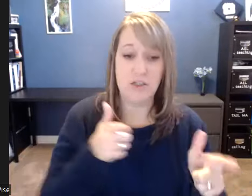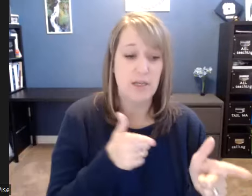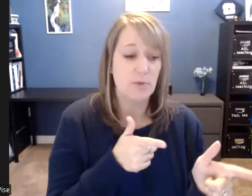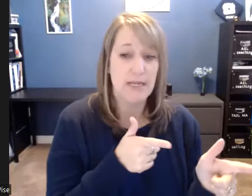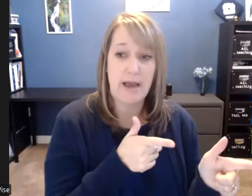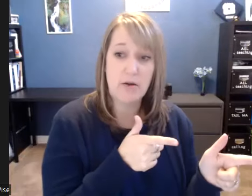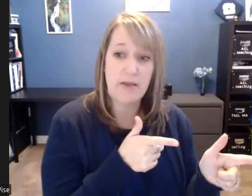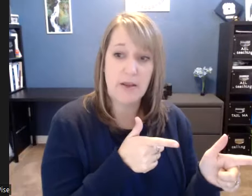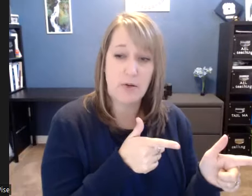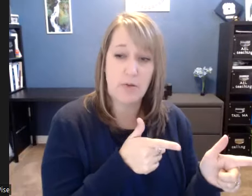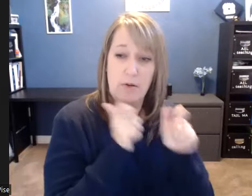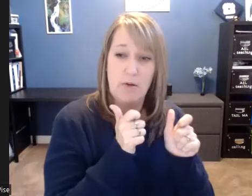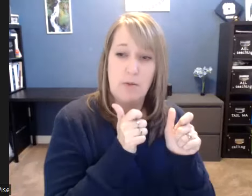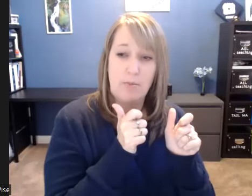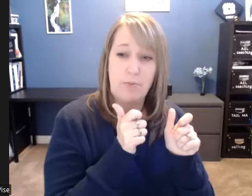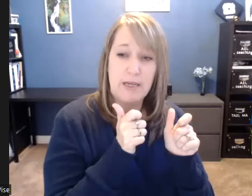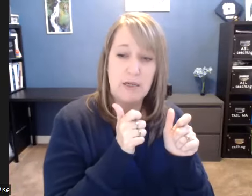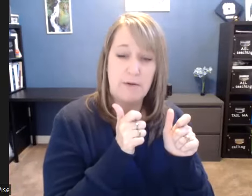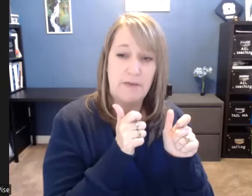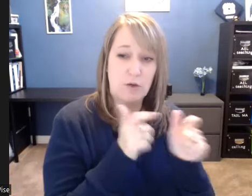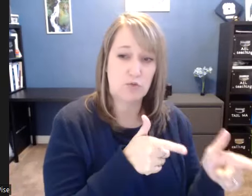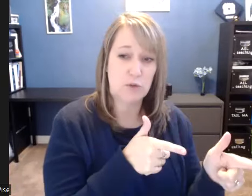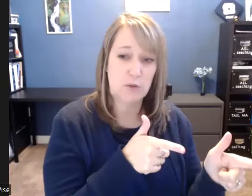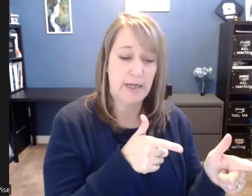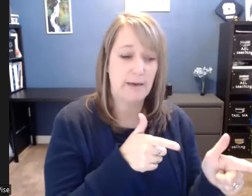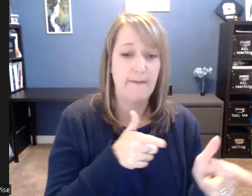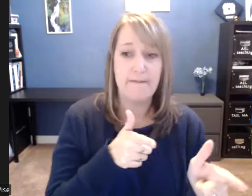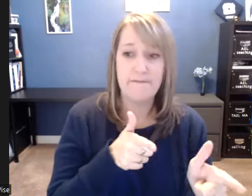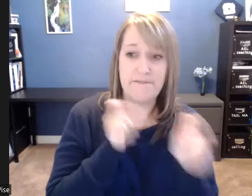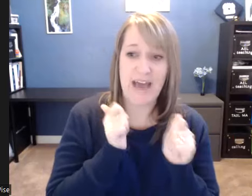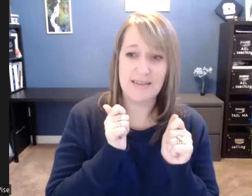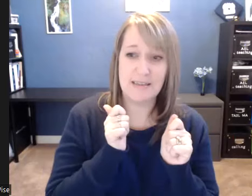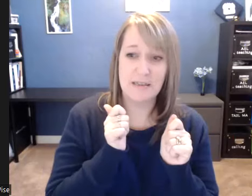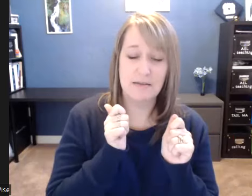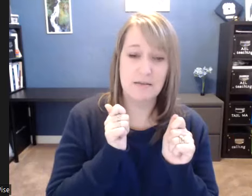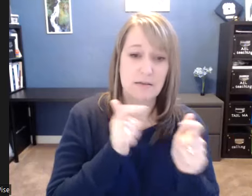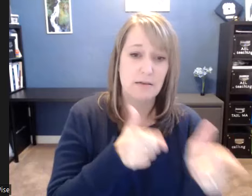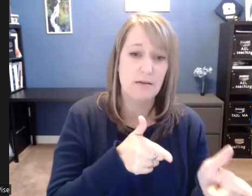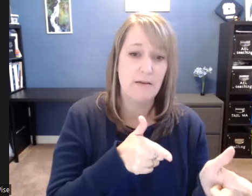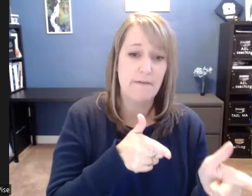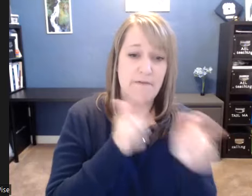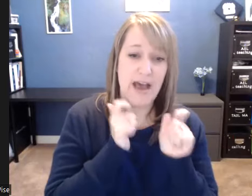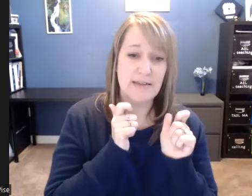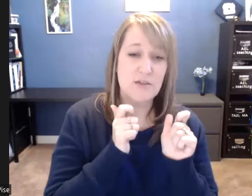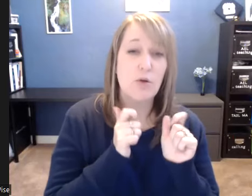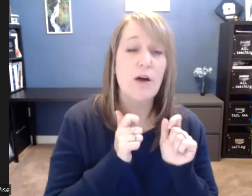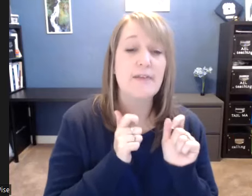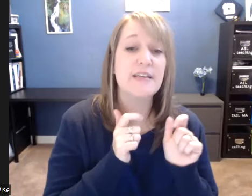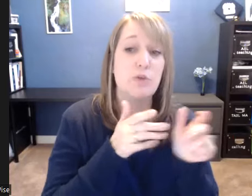handshapes pointing out, and then you bring in your fingers real quick. Fast, fast. Or I've seen it with the